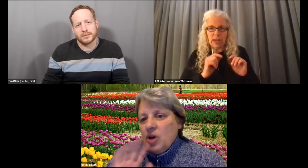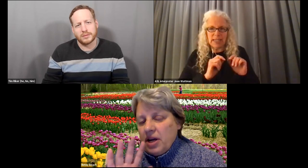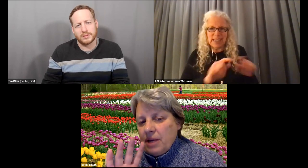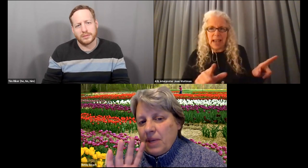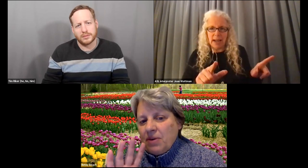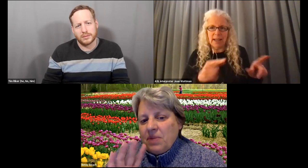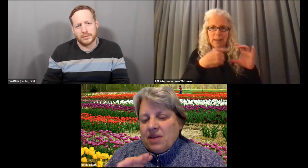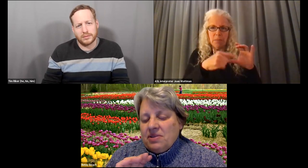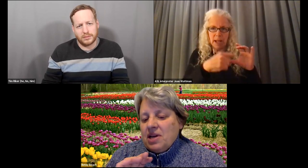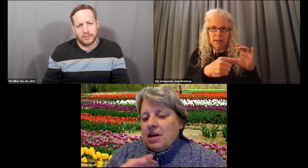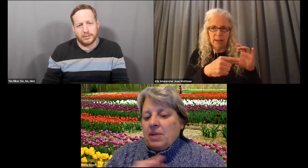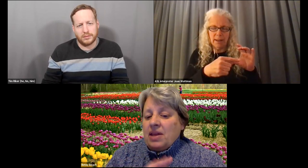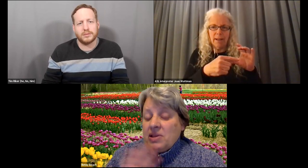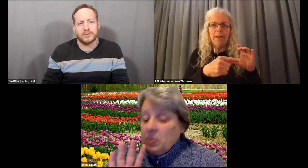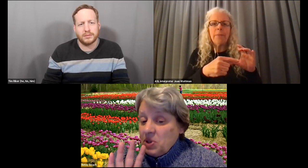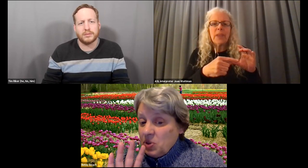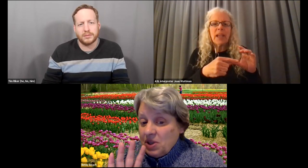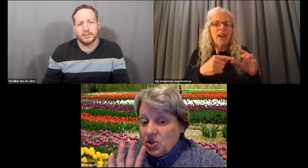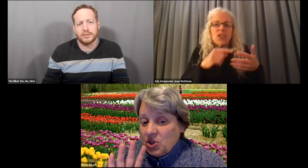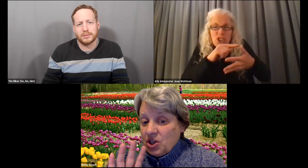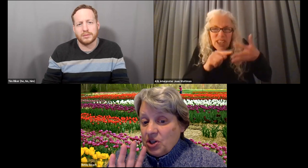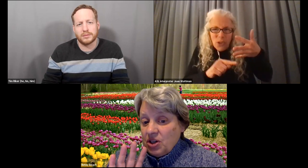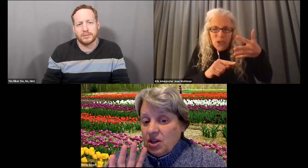talking about them next time. And that's what we do this year.